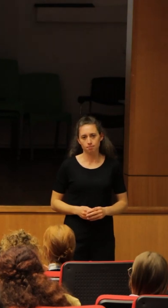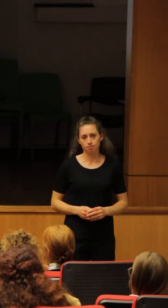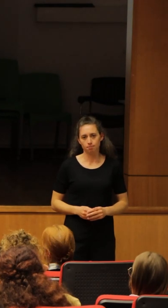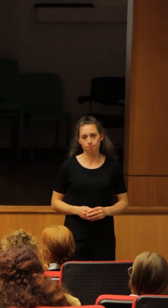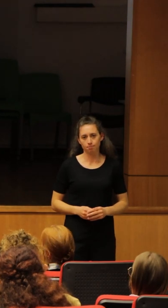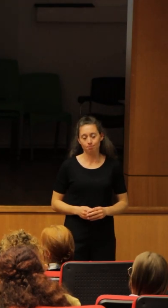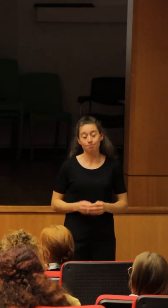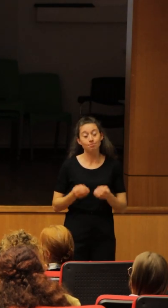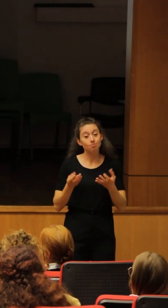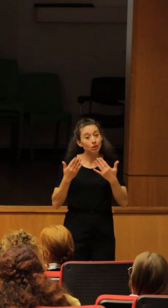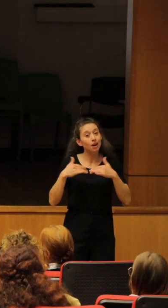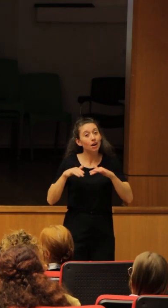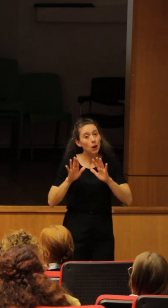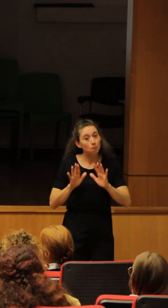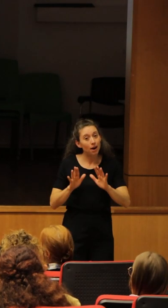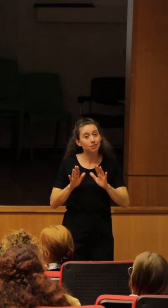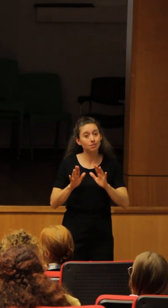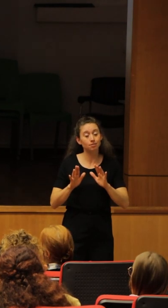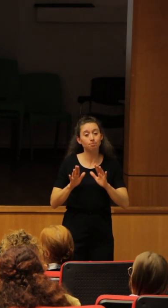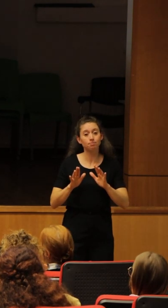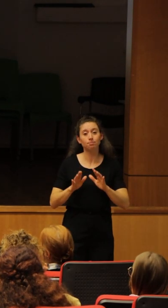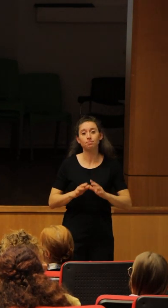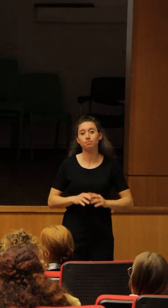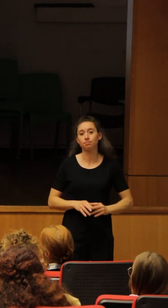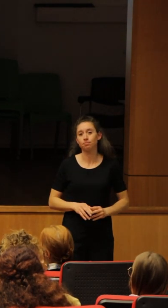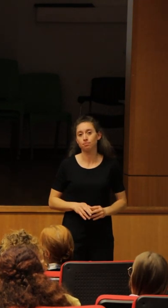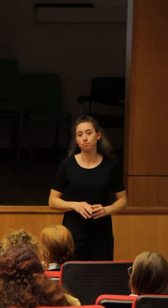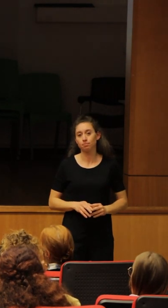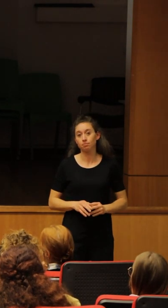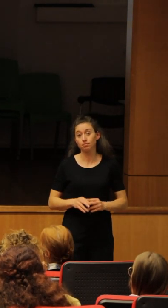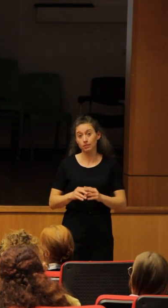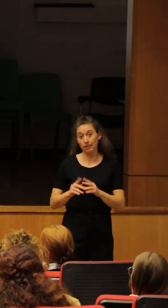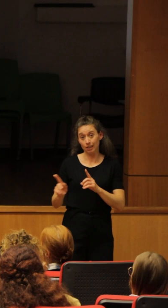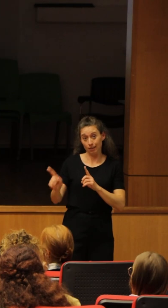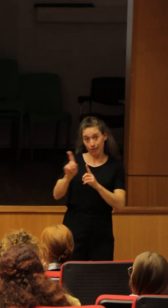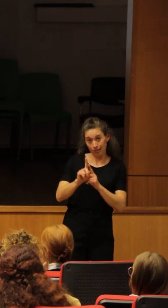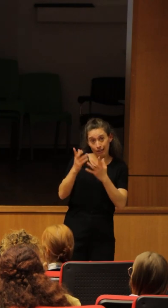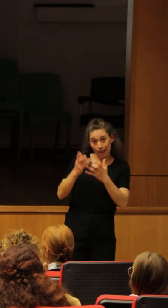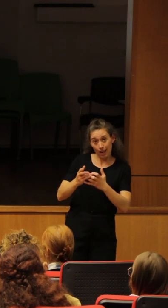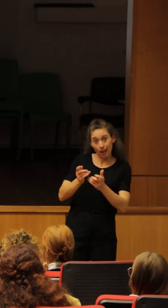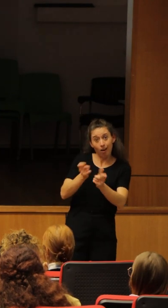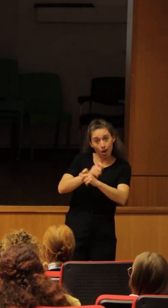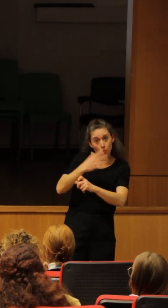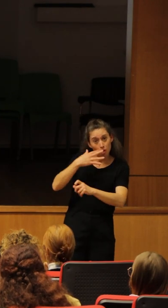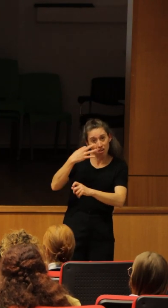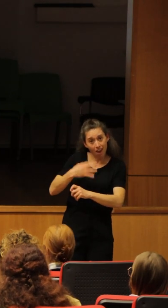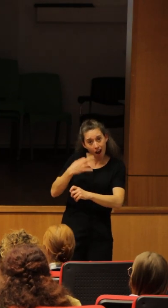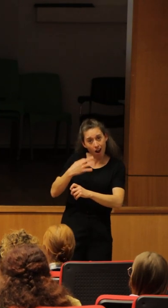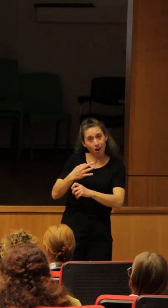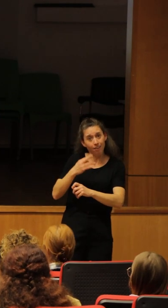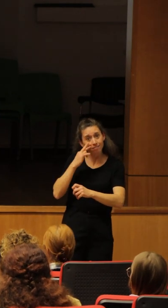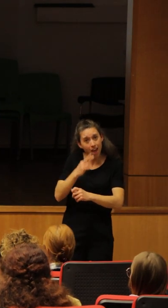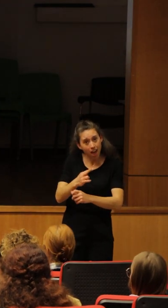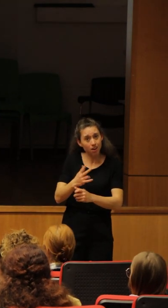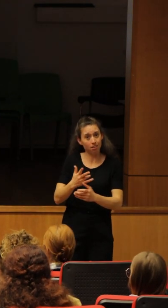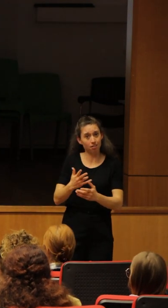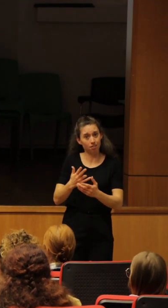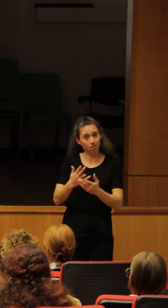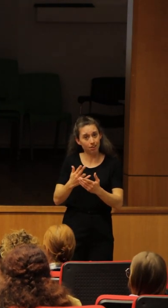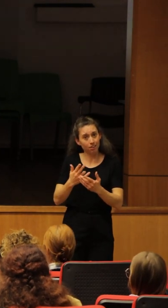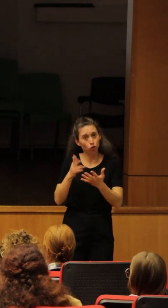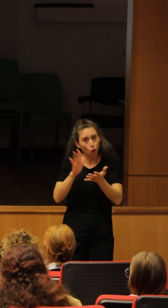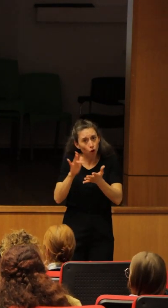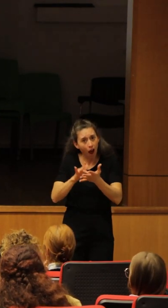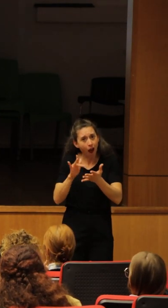deal. Porque quizás tengas un cliente I want to see the change. Que quiera un cambio real, ver I want to touch the change.